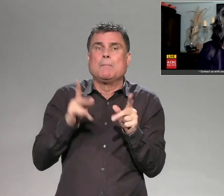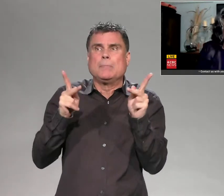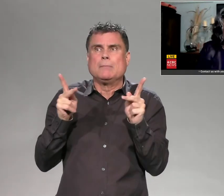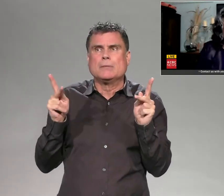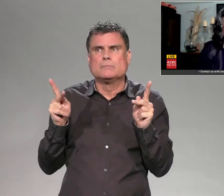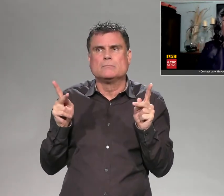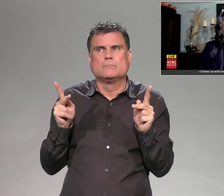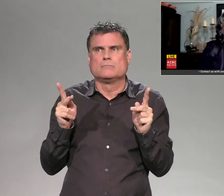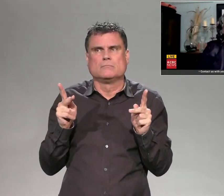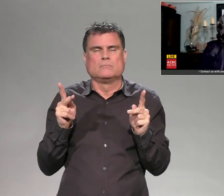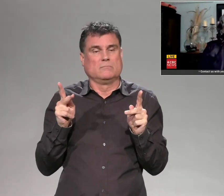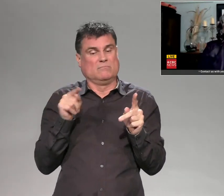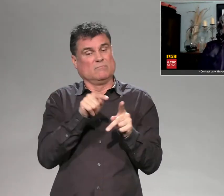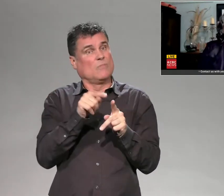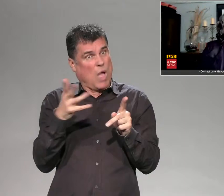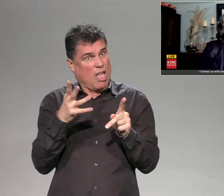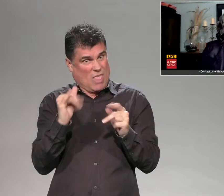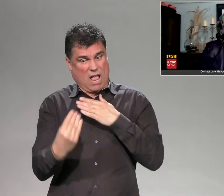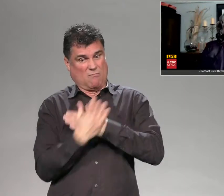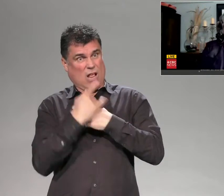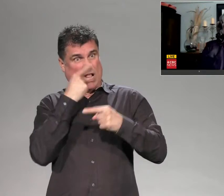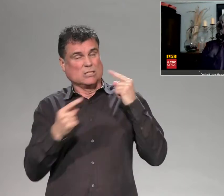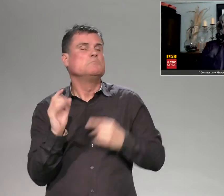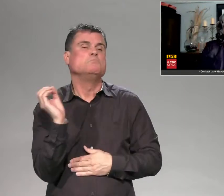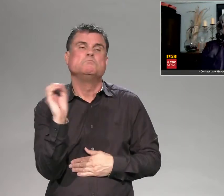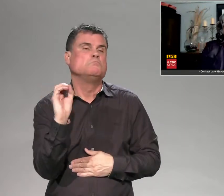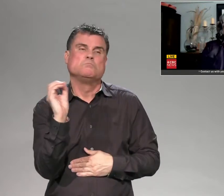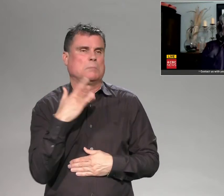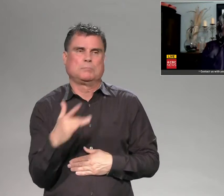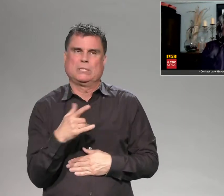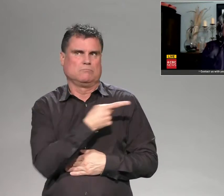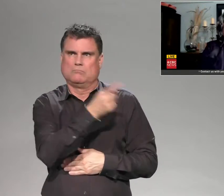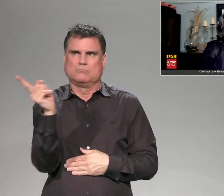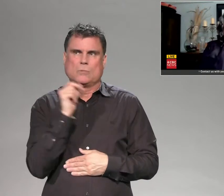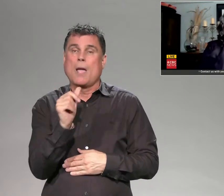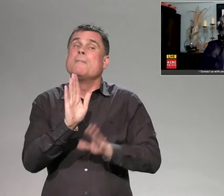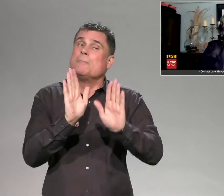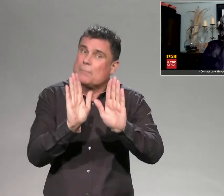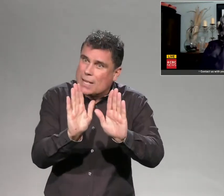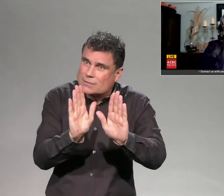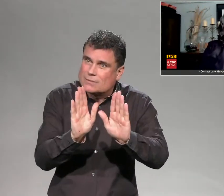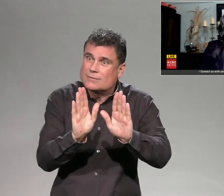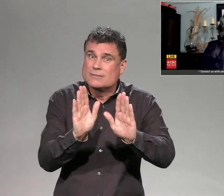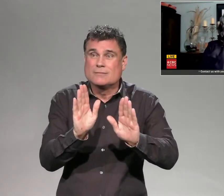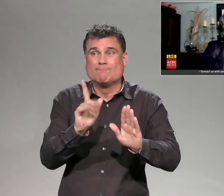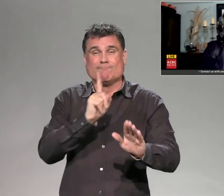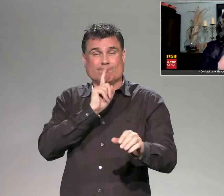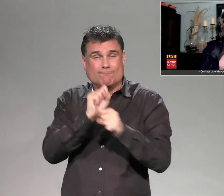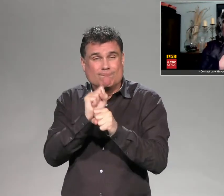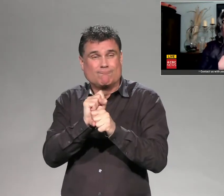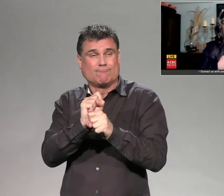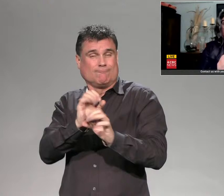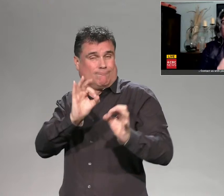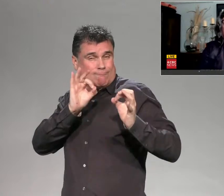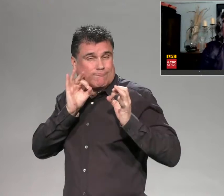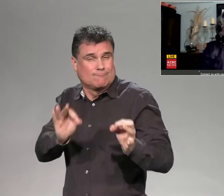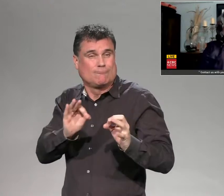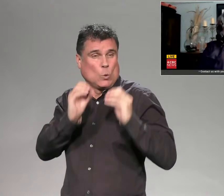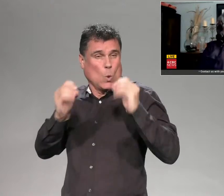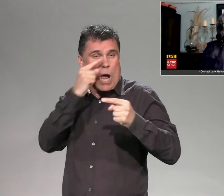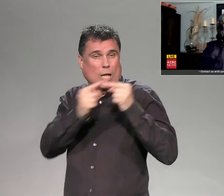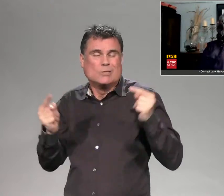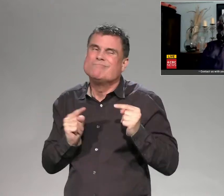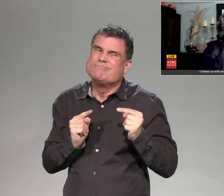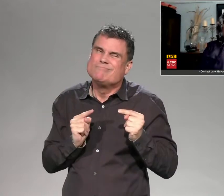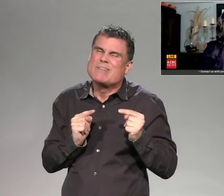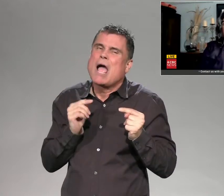you won't get an allergic reaction. We have seen some allergic reactions among